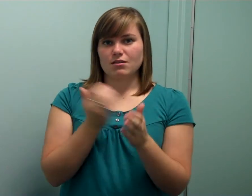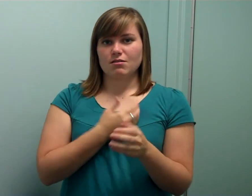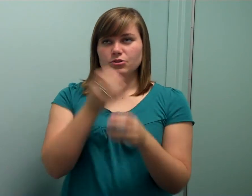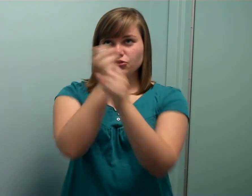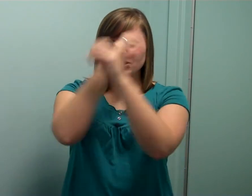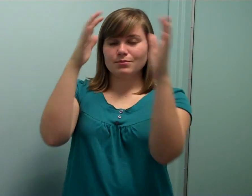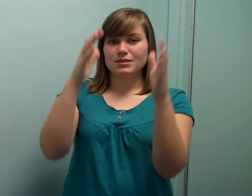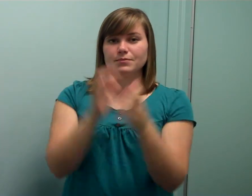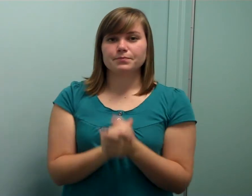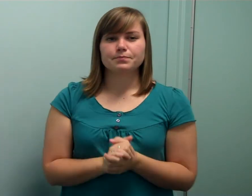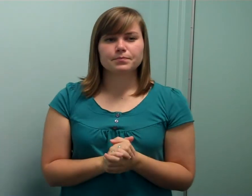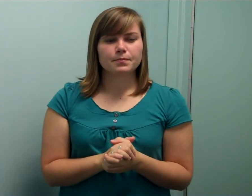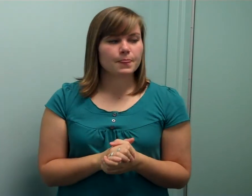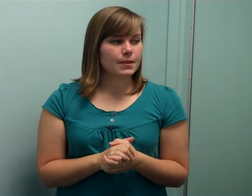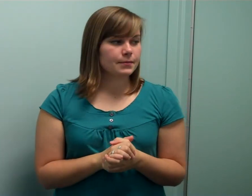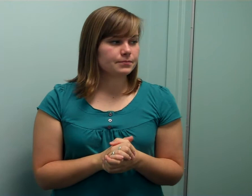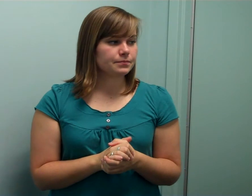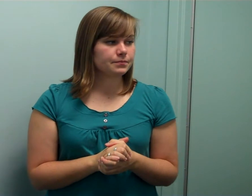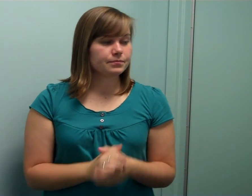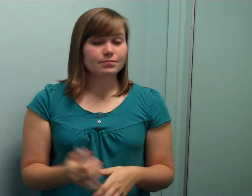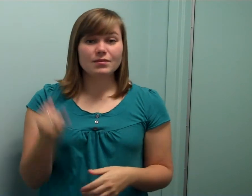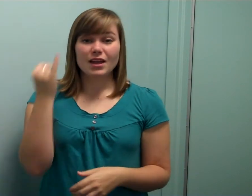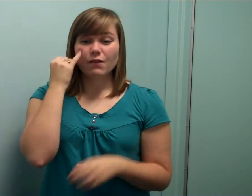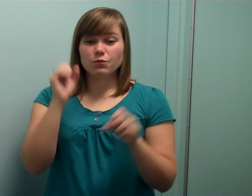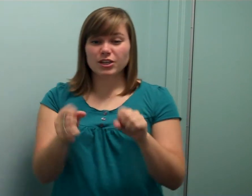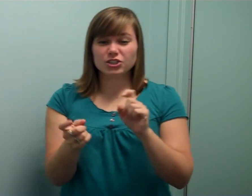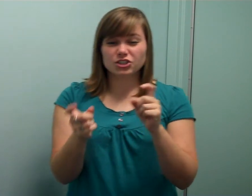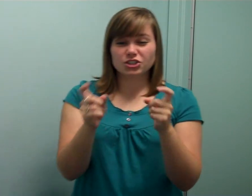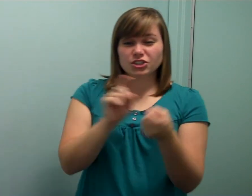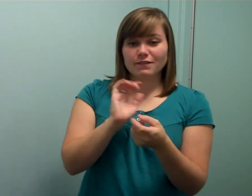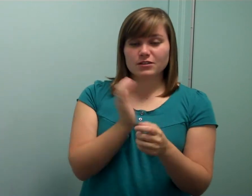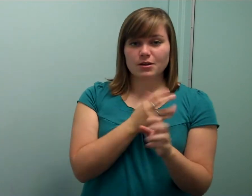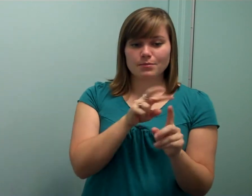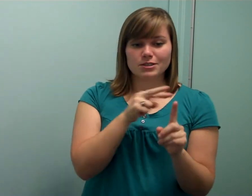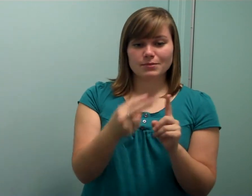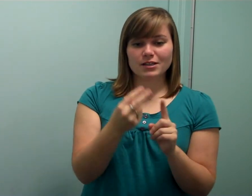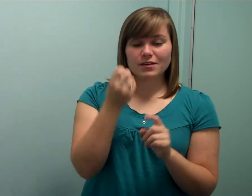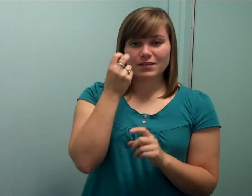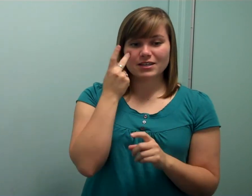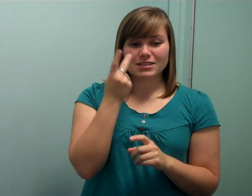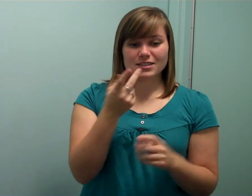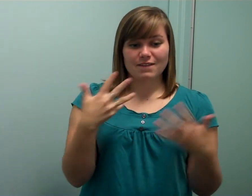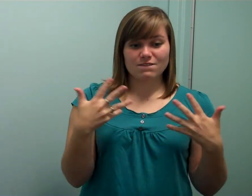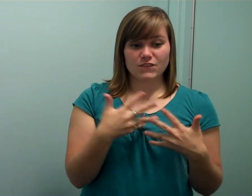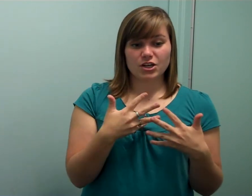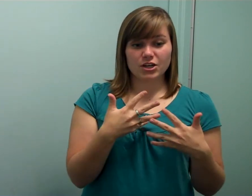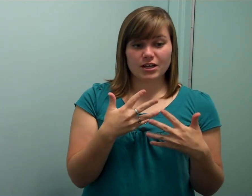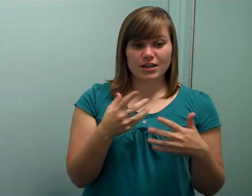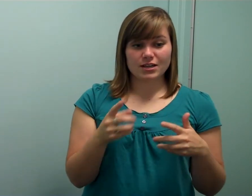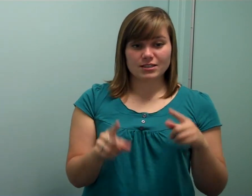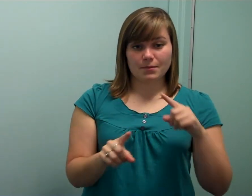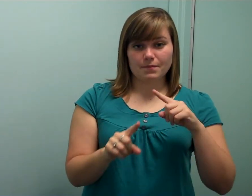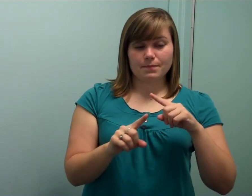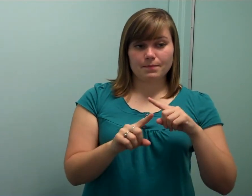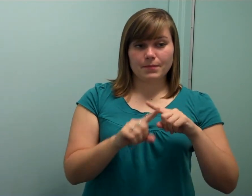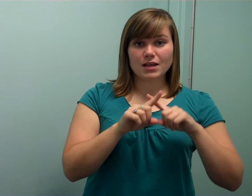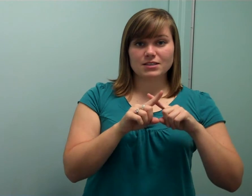alternative? If we could shift our perspective and see fear instead as an ally that's telling